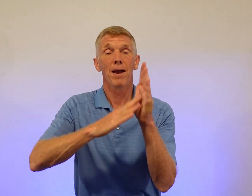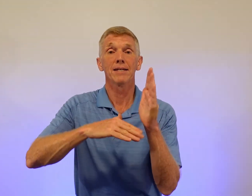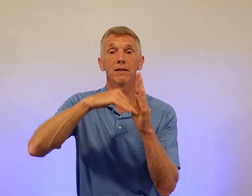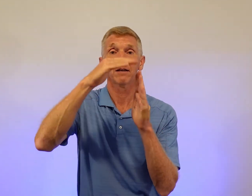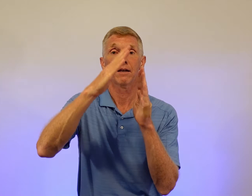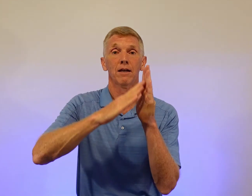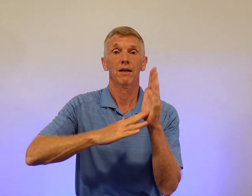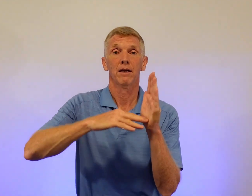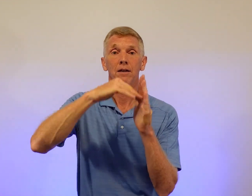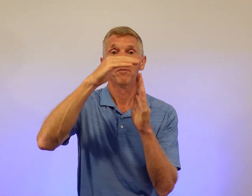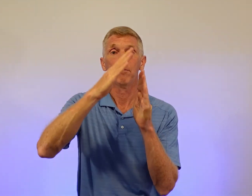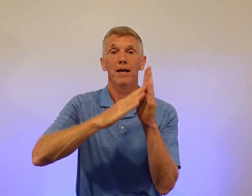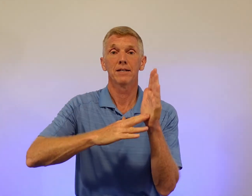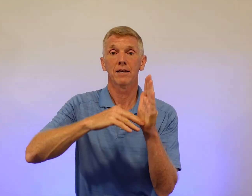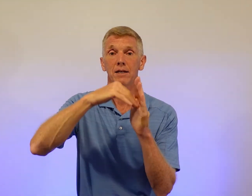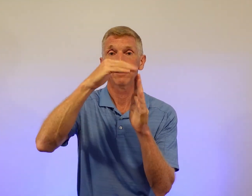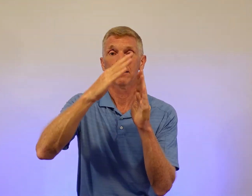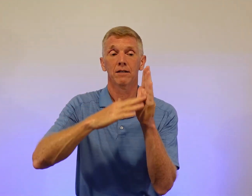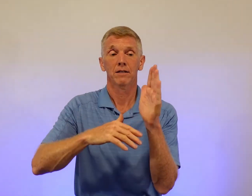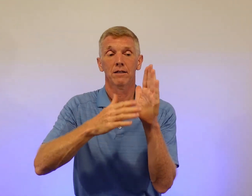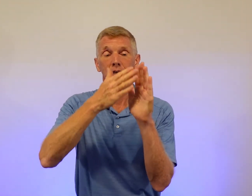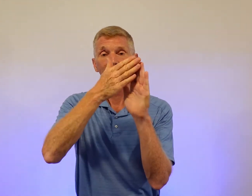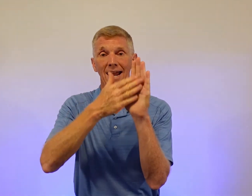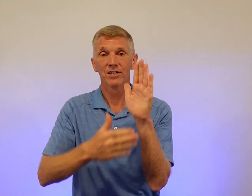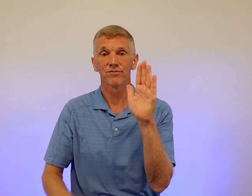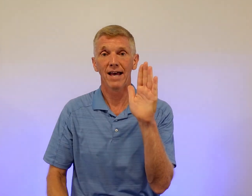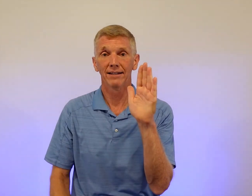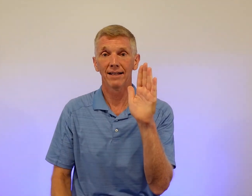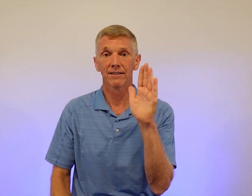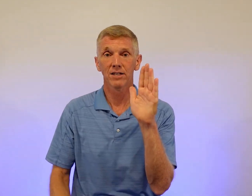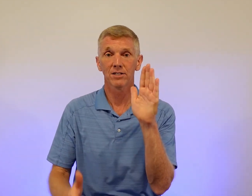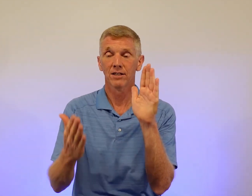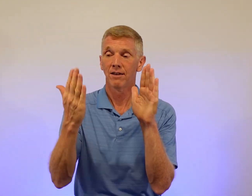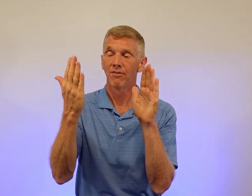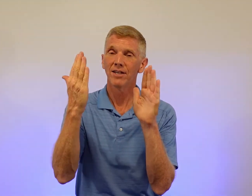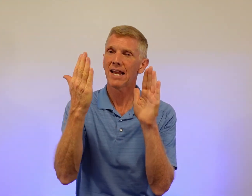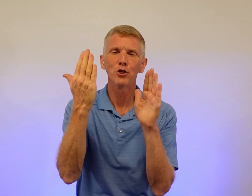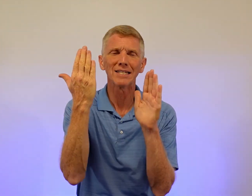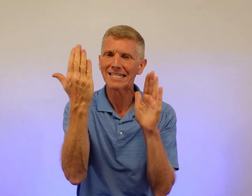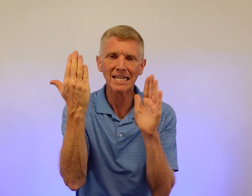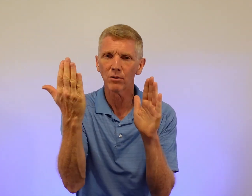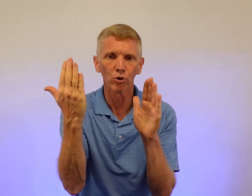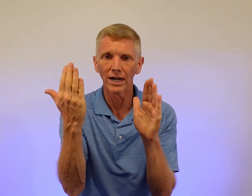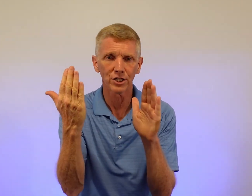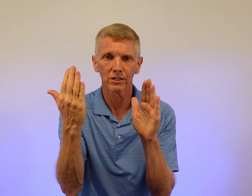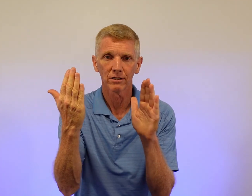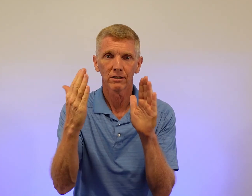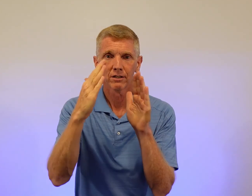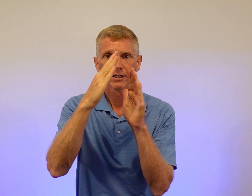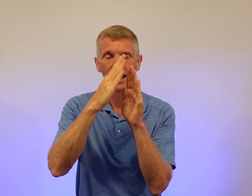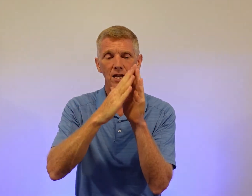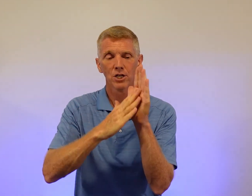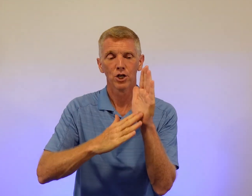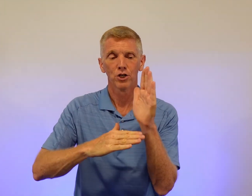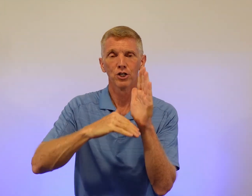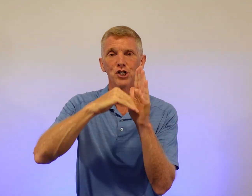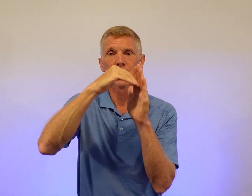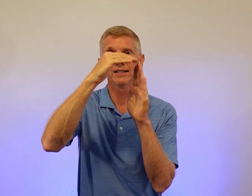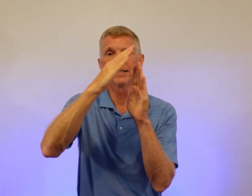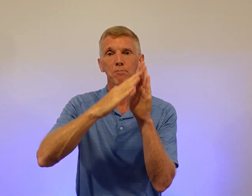Paint. Paint. Hand is flat like this. This hand you can see the brush. Okay? You're gently